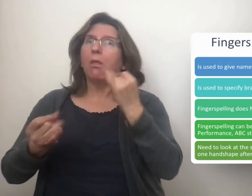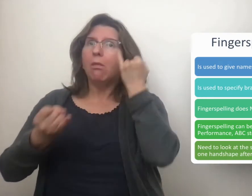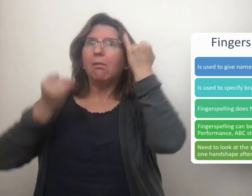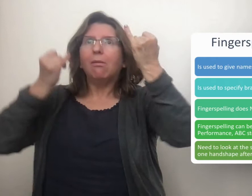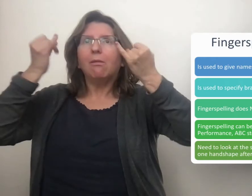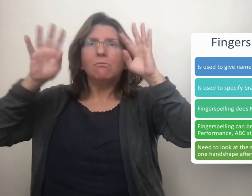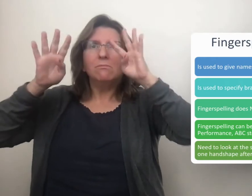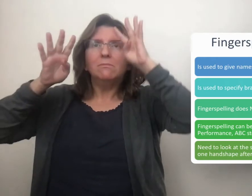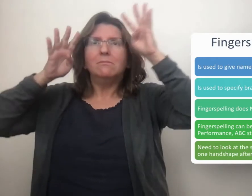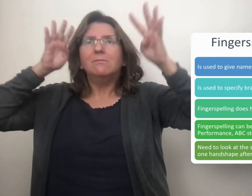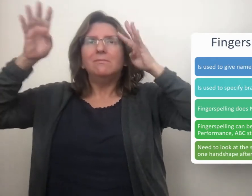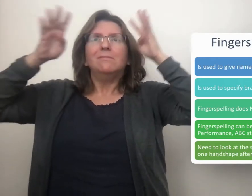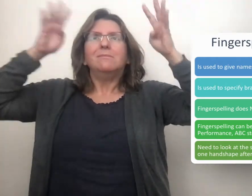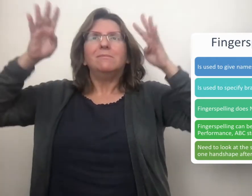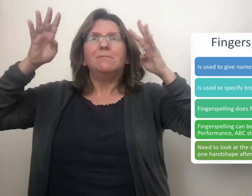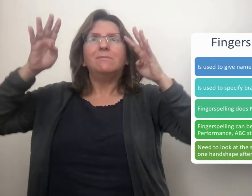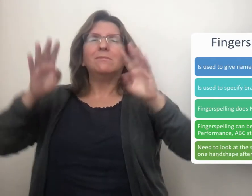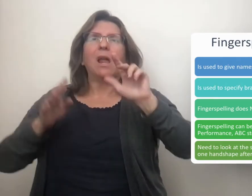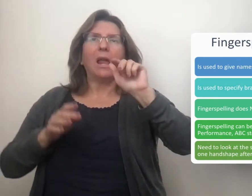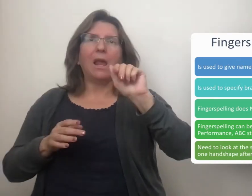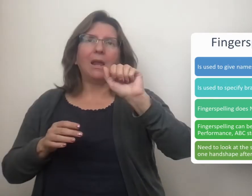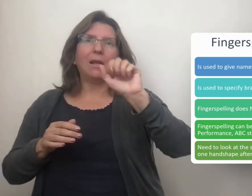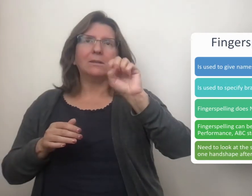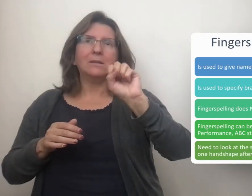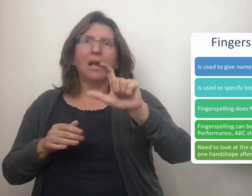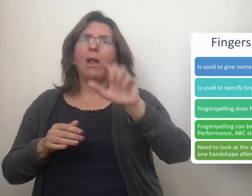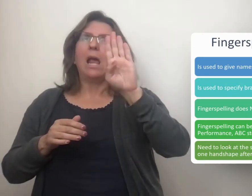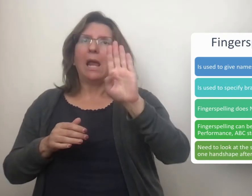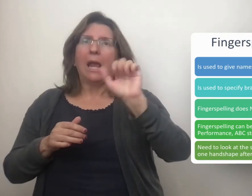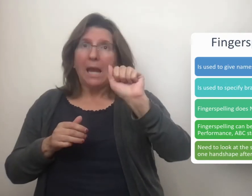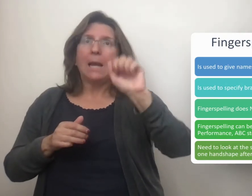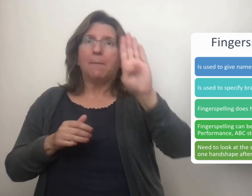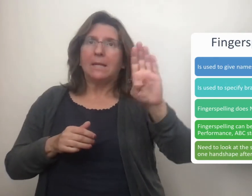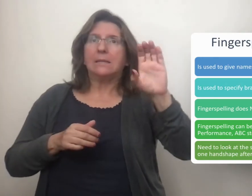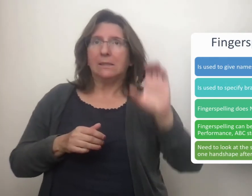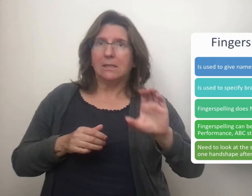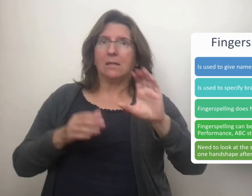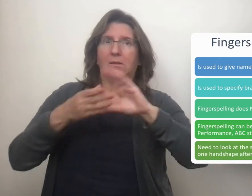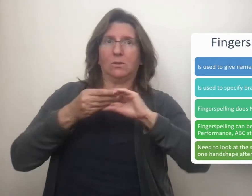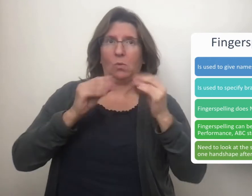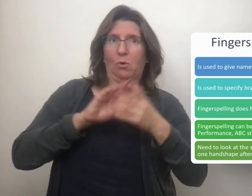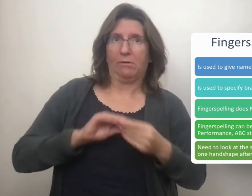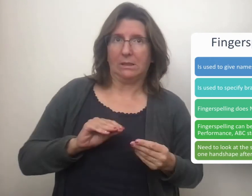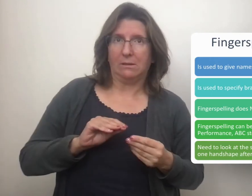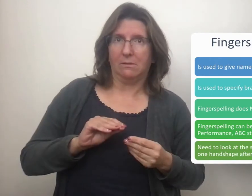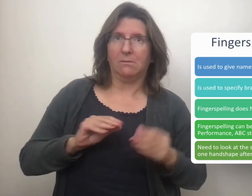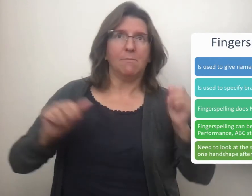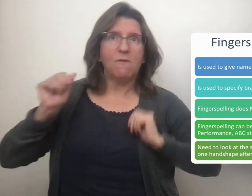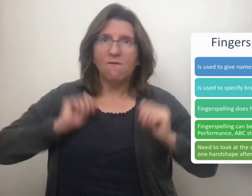works. The fingerspelled alphabet can be used in artistic forms. There are very creative, what we